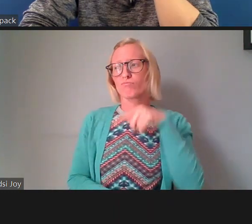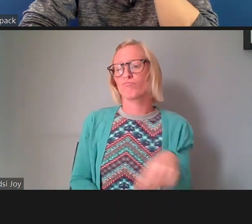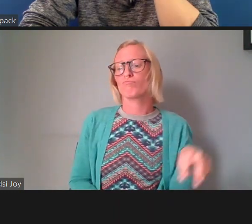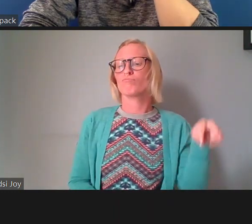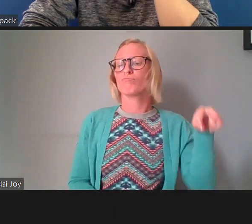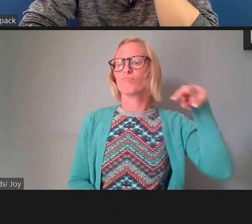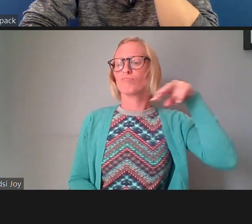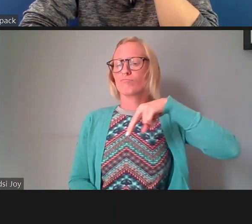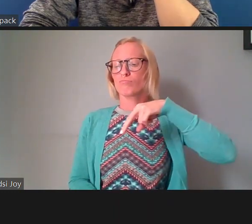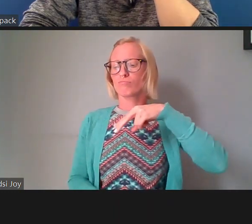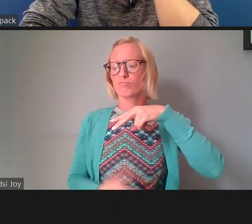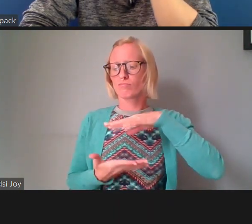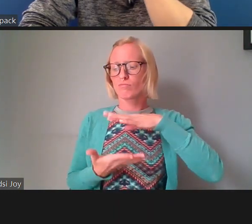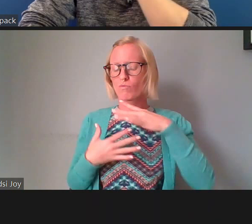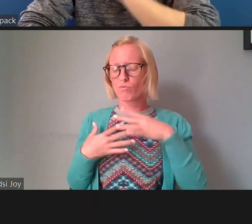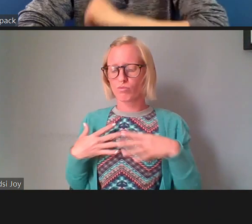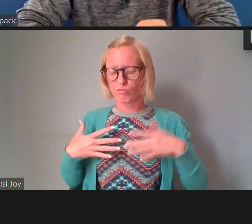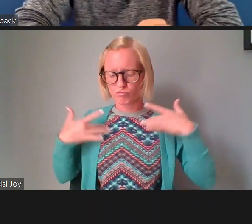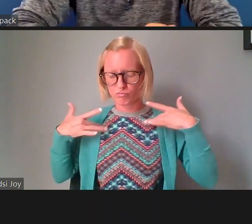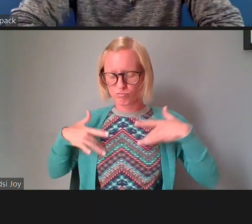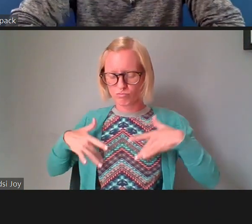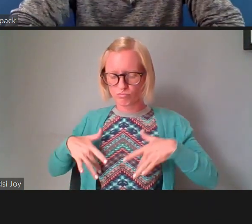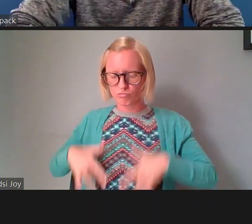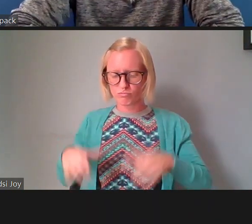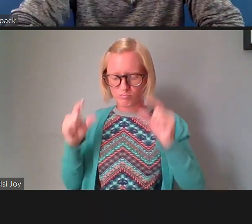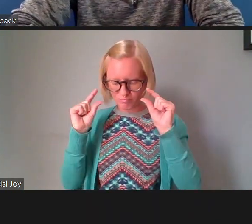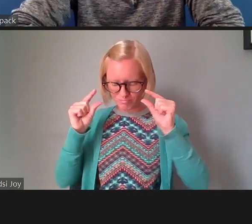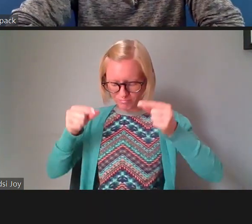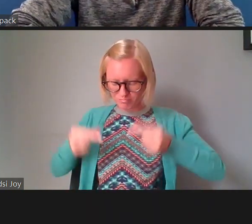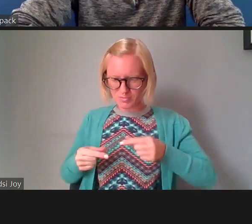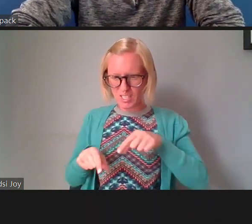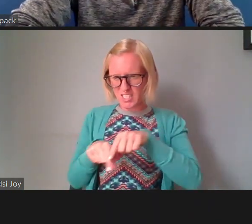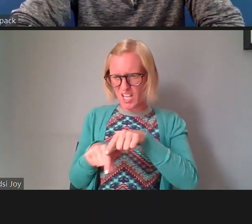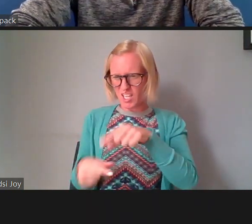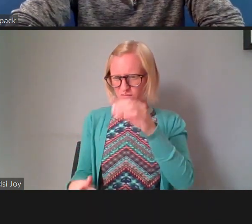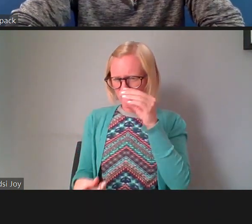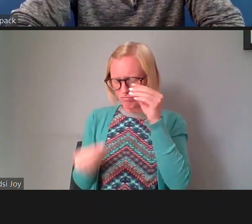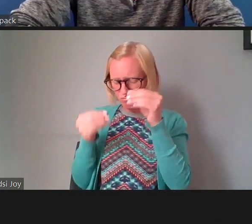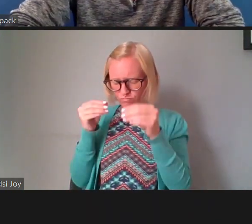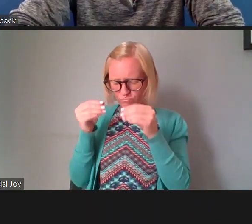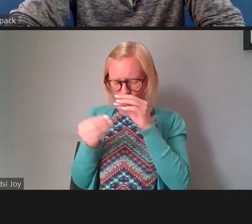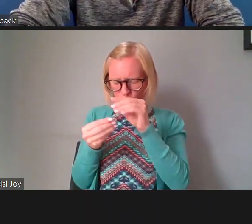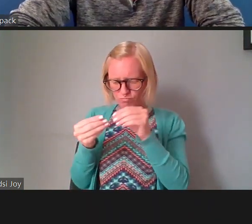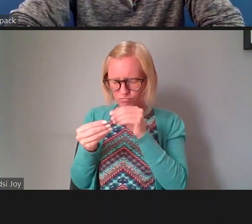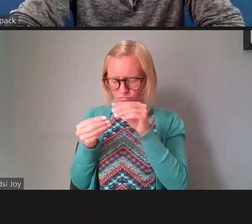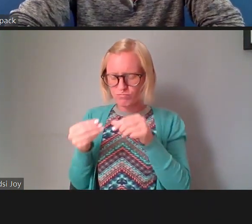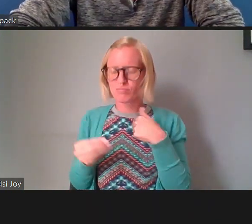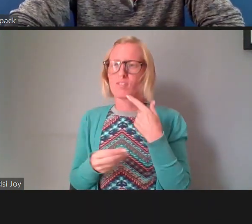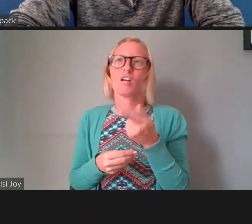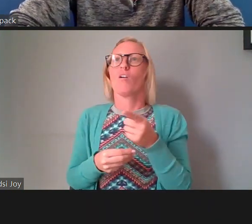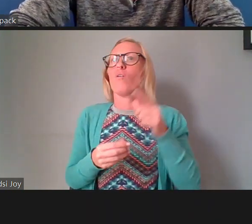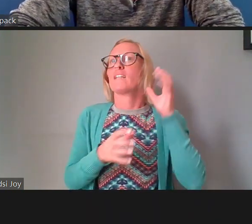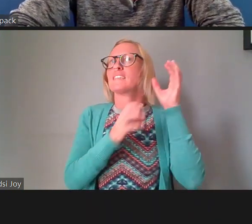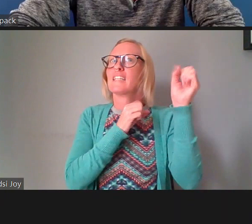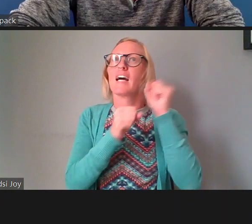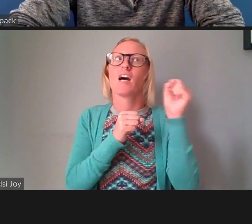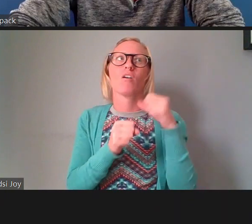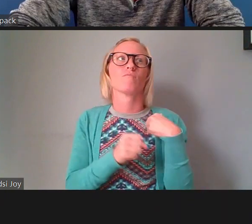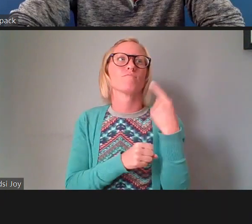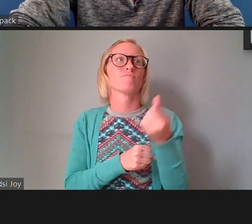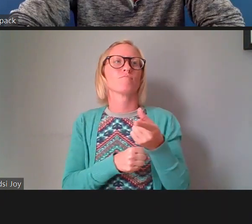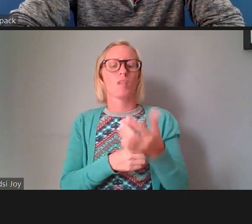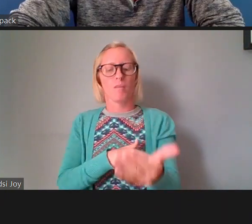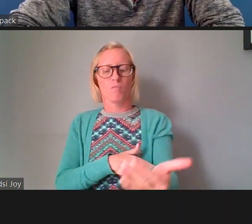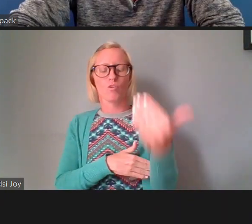naked, cleaning his glasses with a sock. The only sound that reached them now through the heat of the morning was the long, grinding roar of the breakers